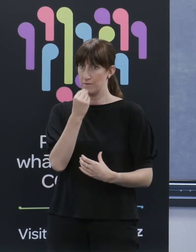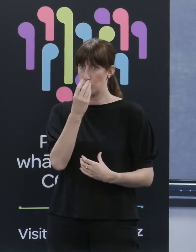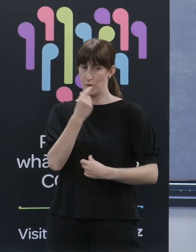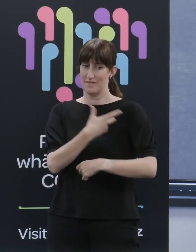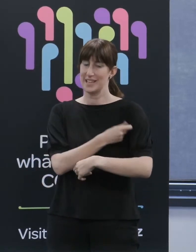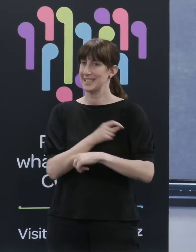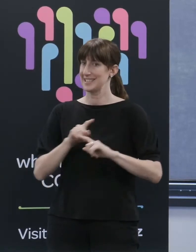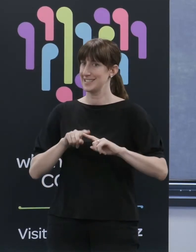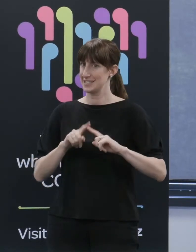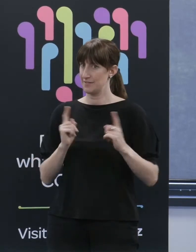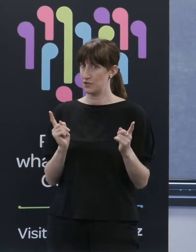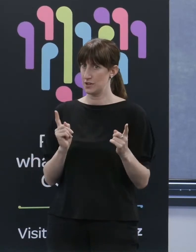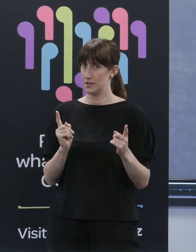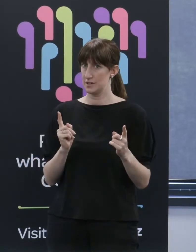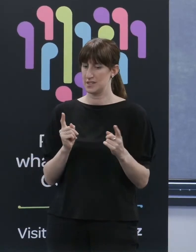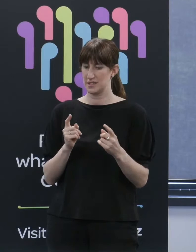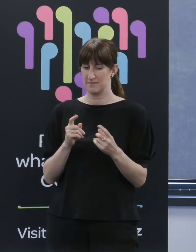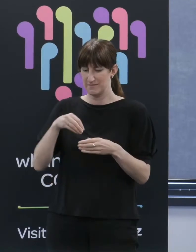different